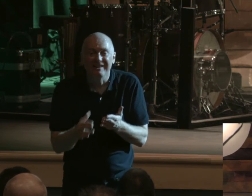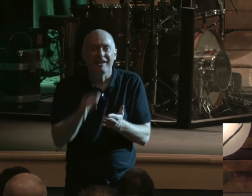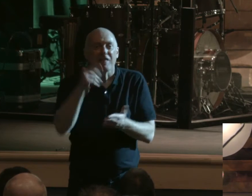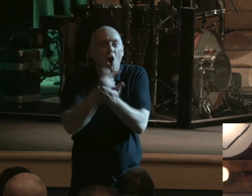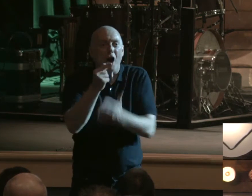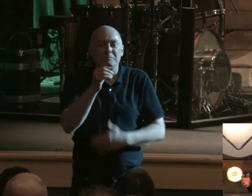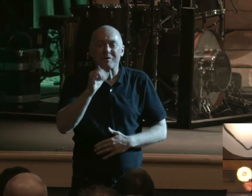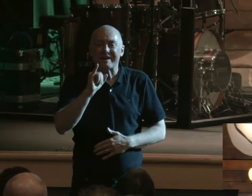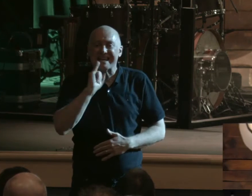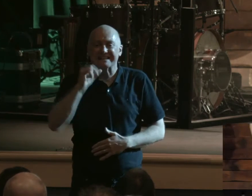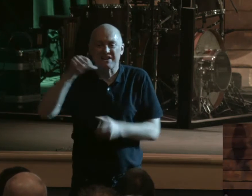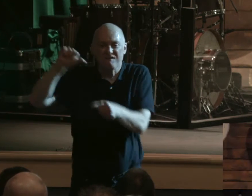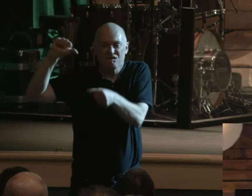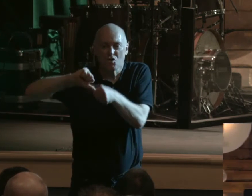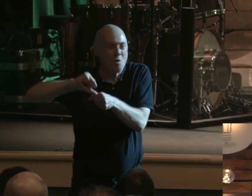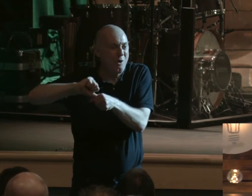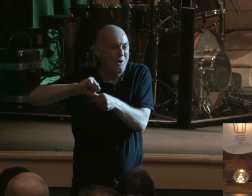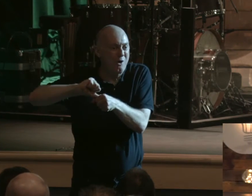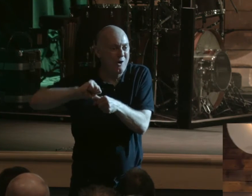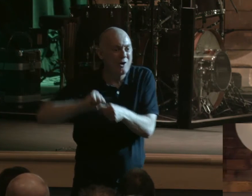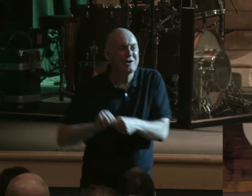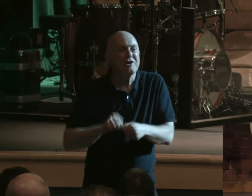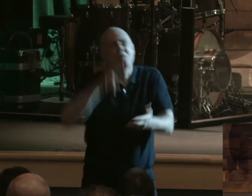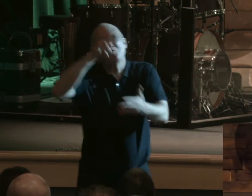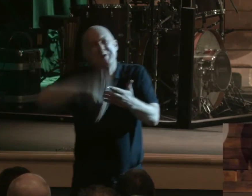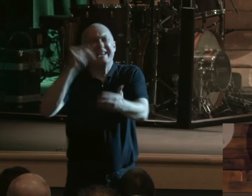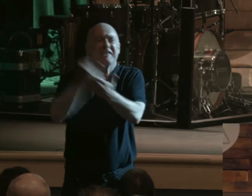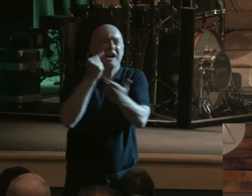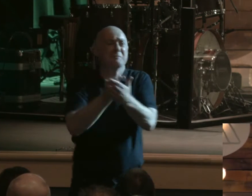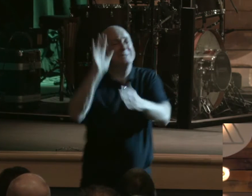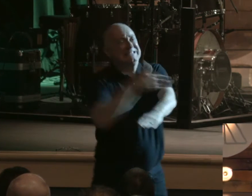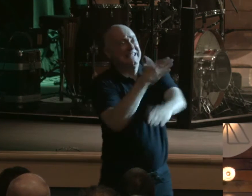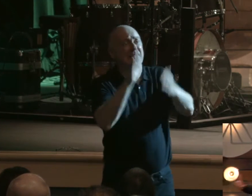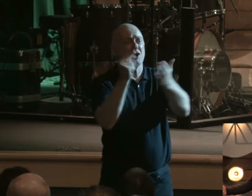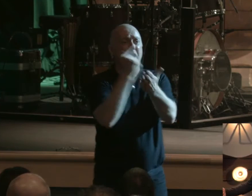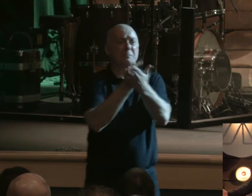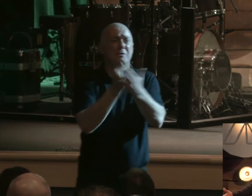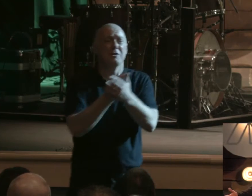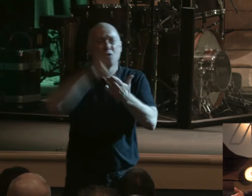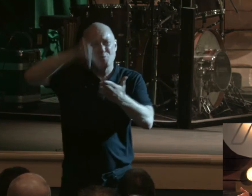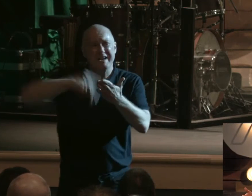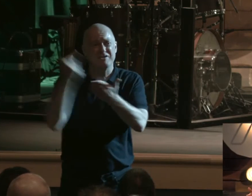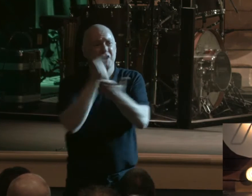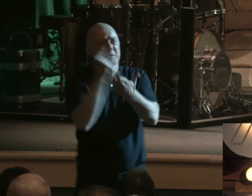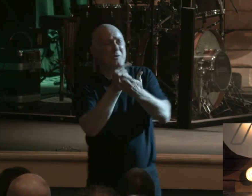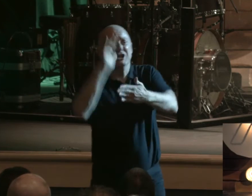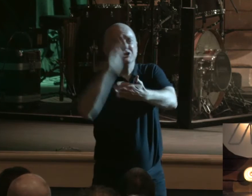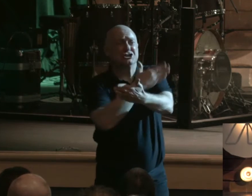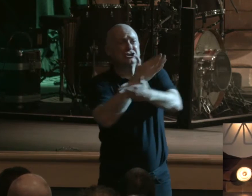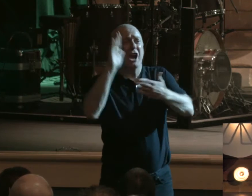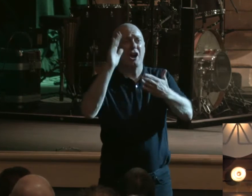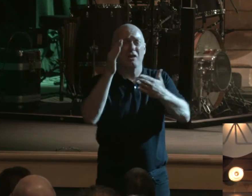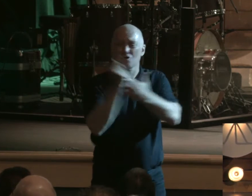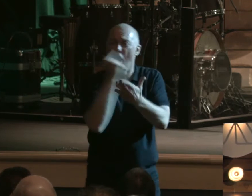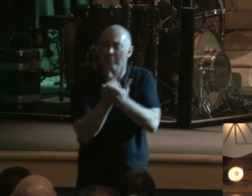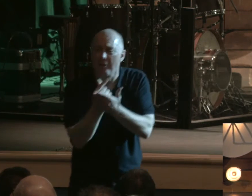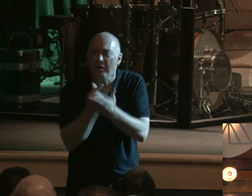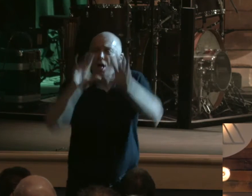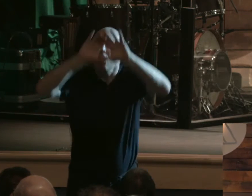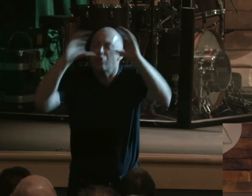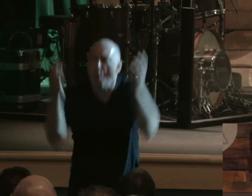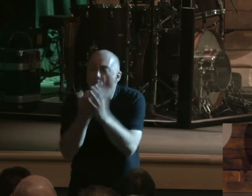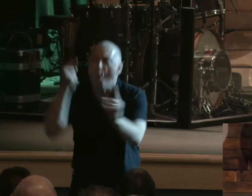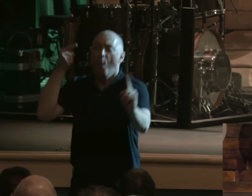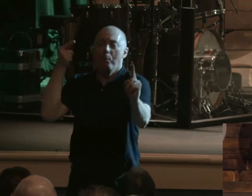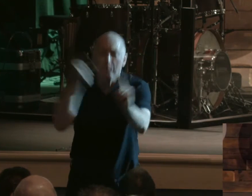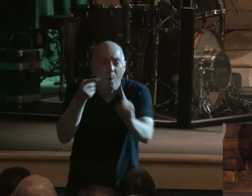fuel. Whatever it takes, read the gospel, sing the gospel, pray the gospel, share the gospel. He's constant. The whole